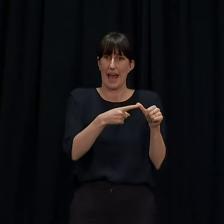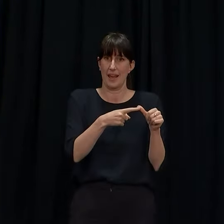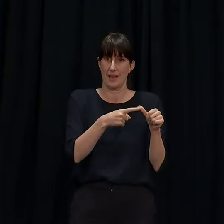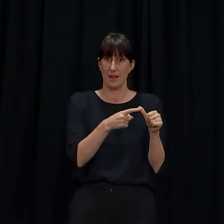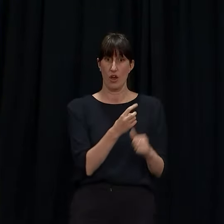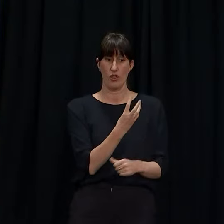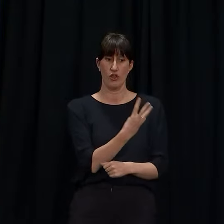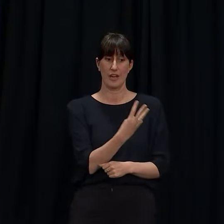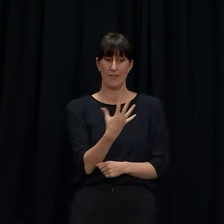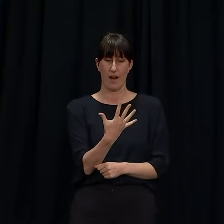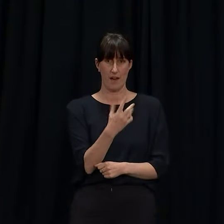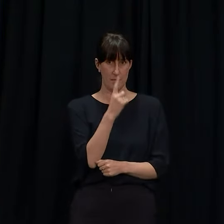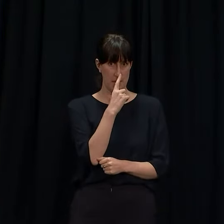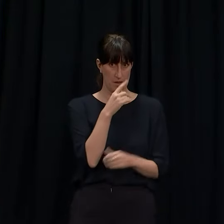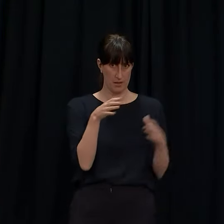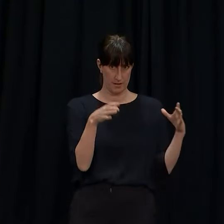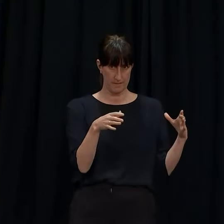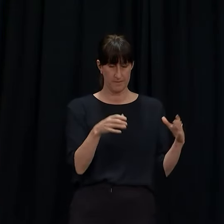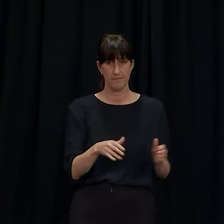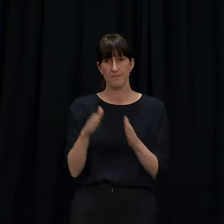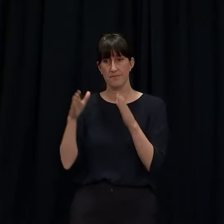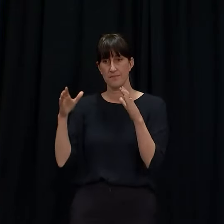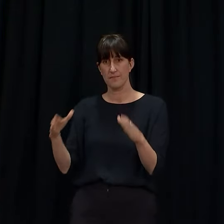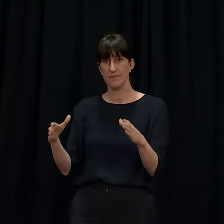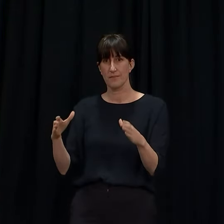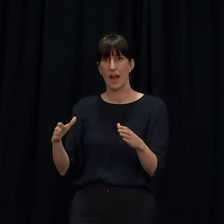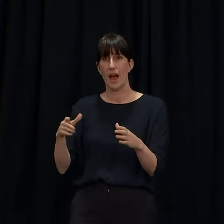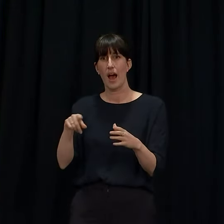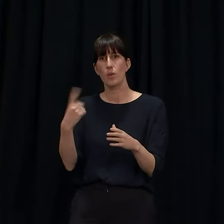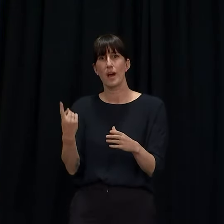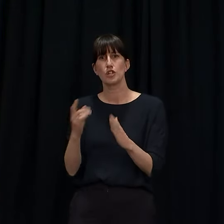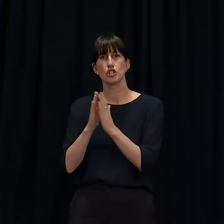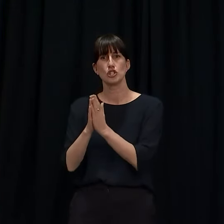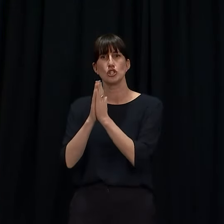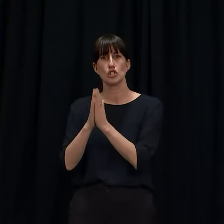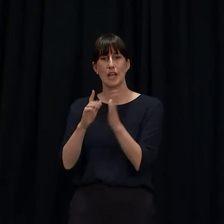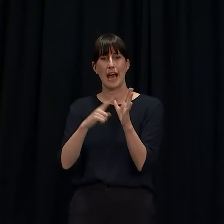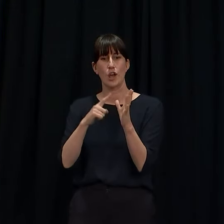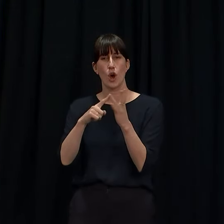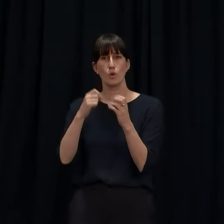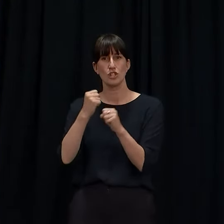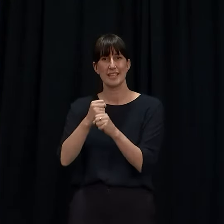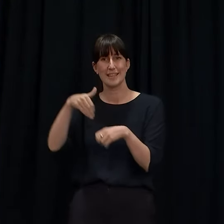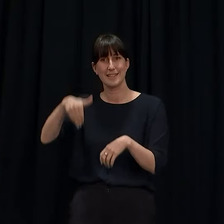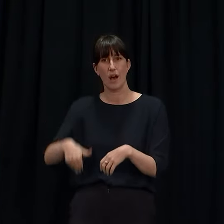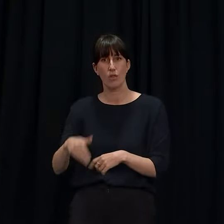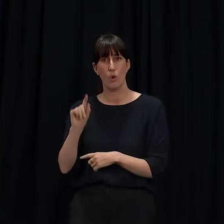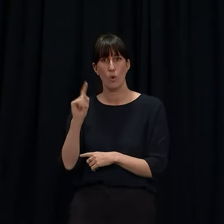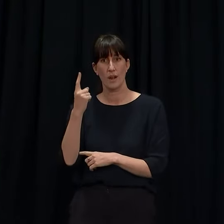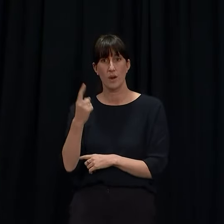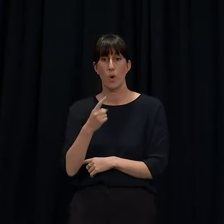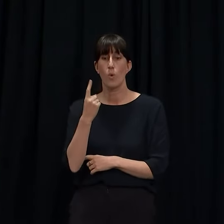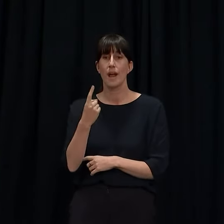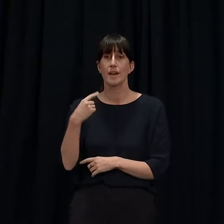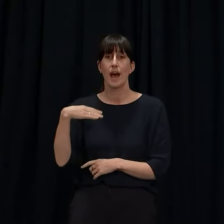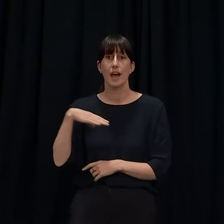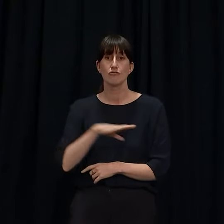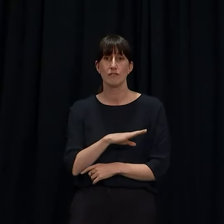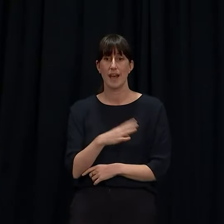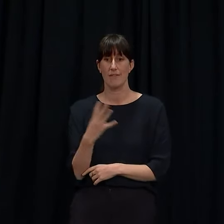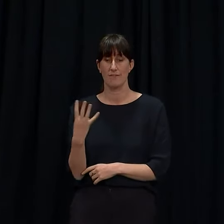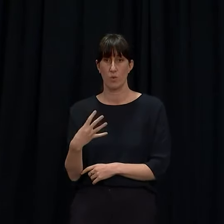cases, and the other cluster is the Mangere Church Cluster, that has 114 confirmed